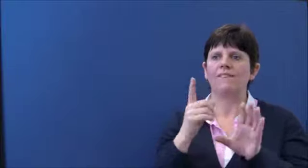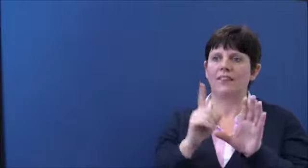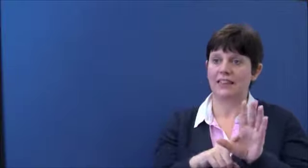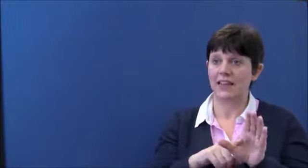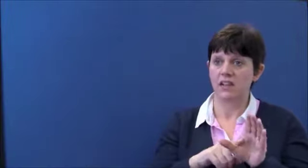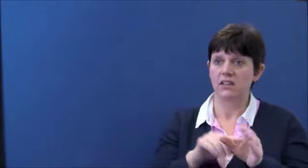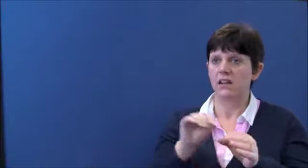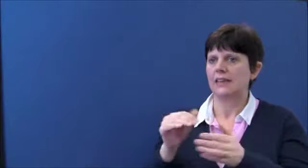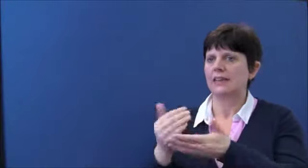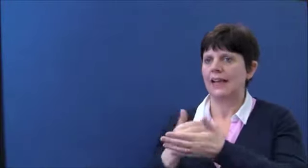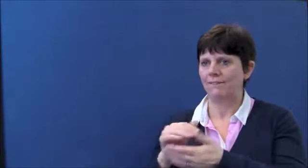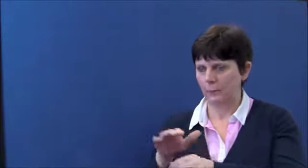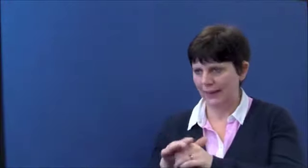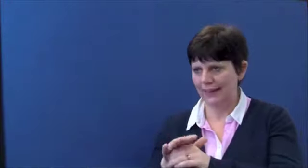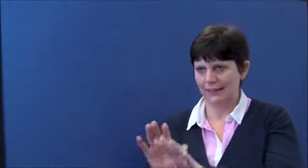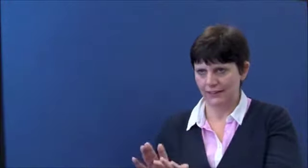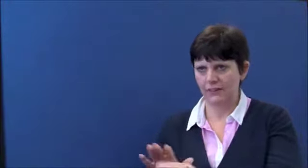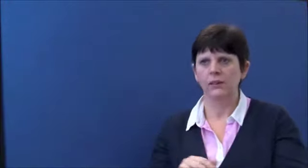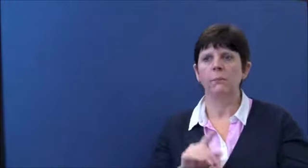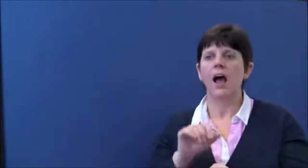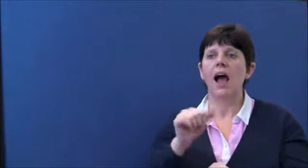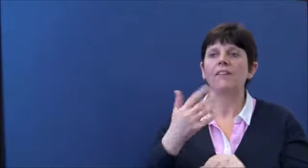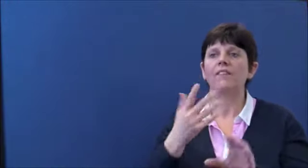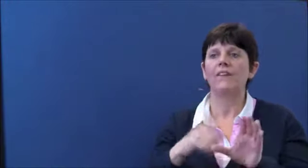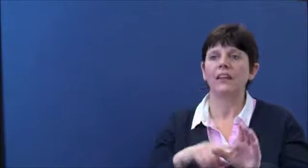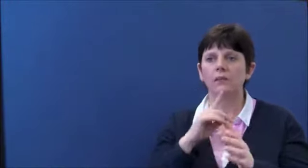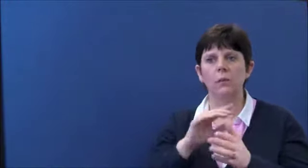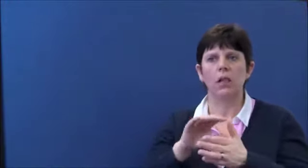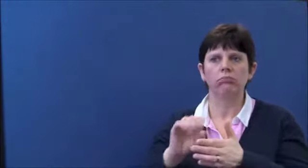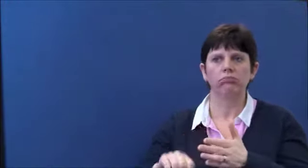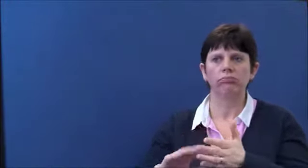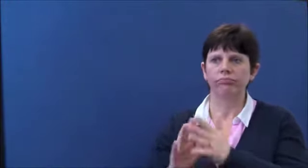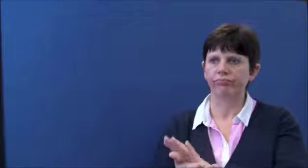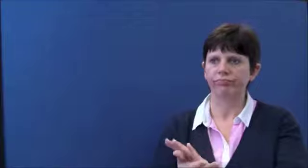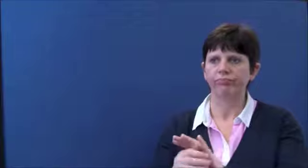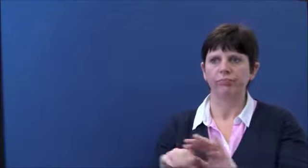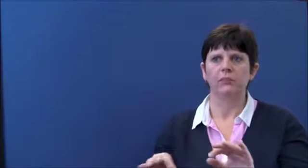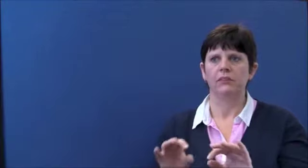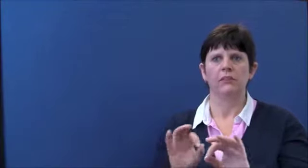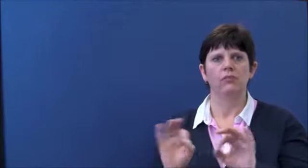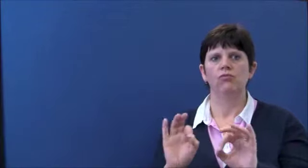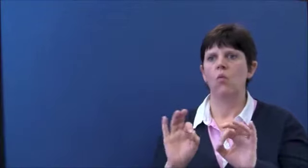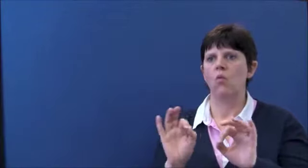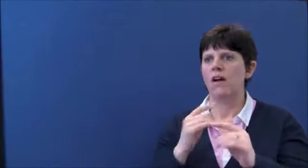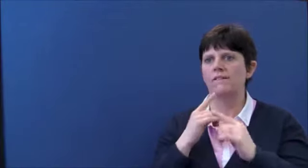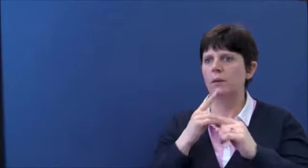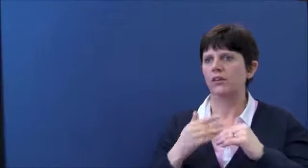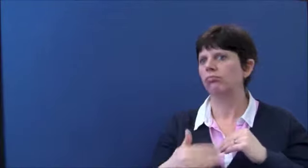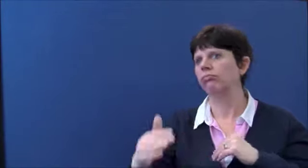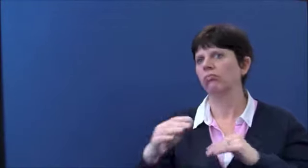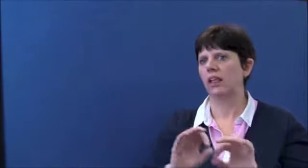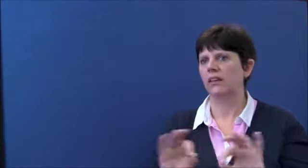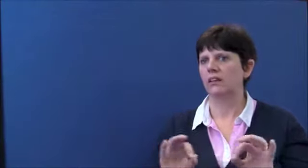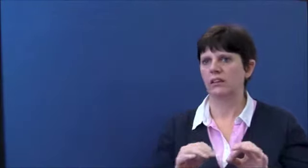it will all be destroyed, so there will be no record of anyone's involvement. So, the information will only be kept for